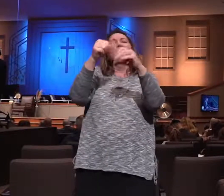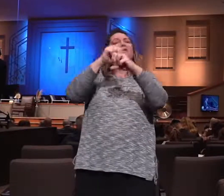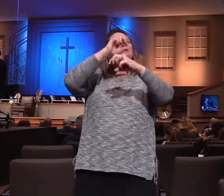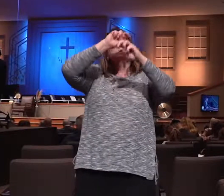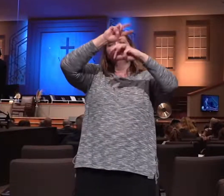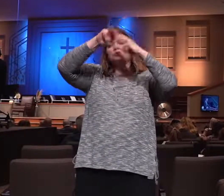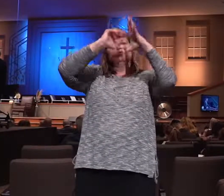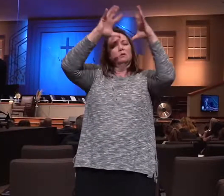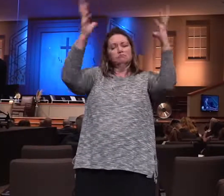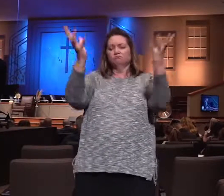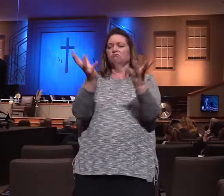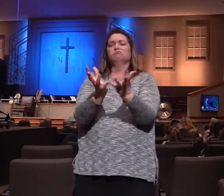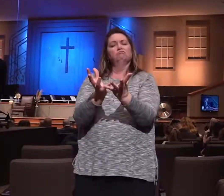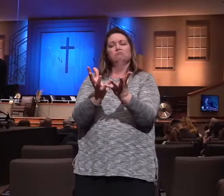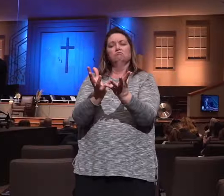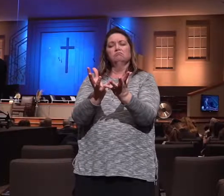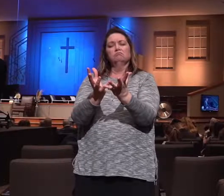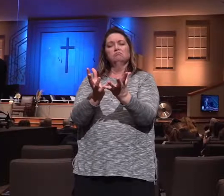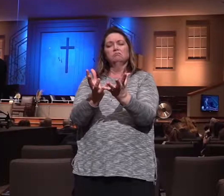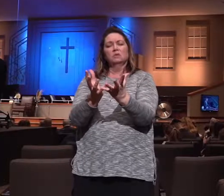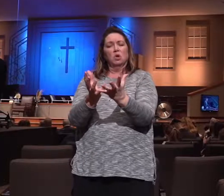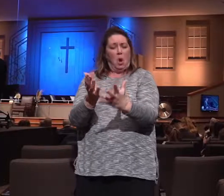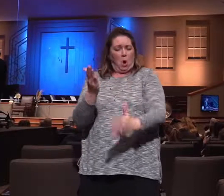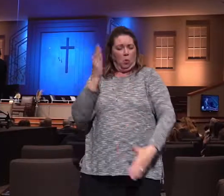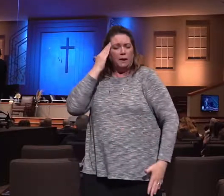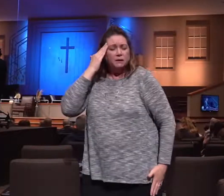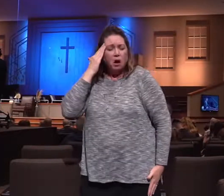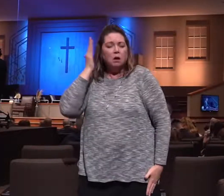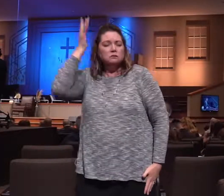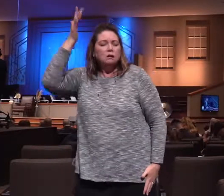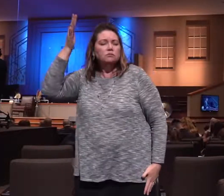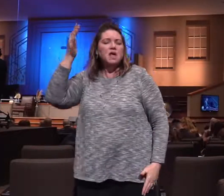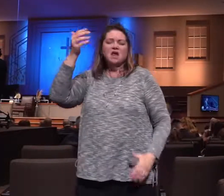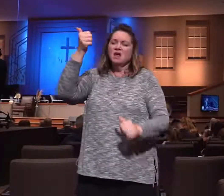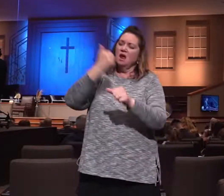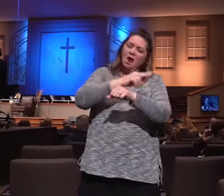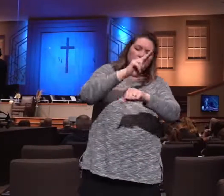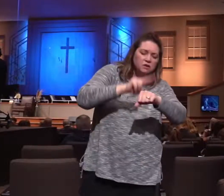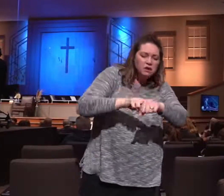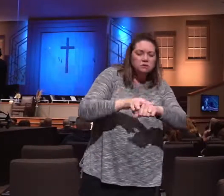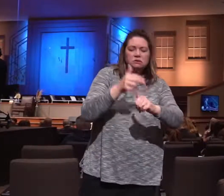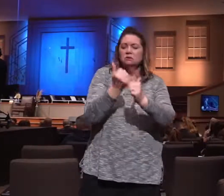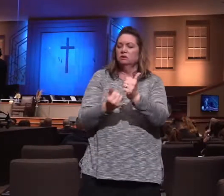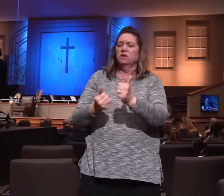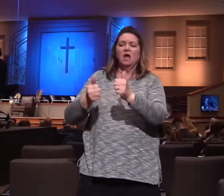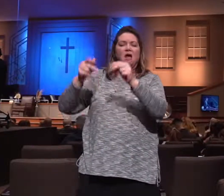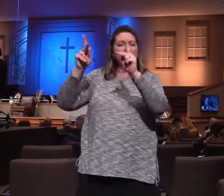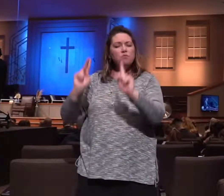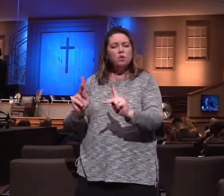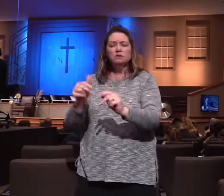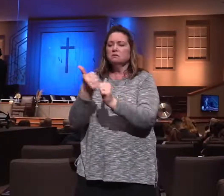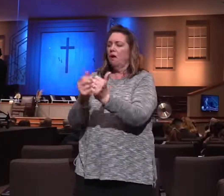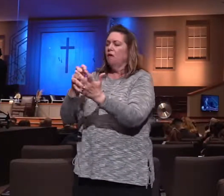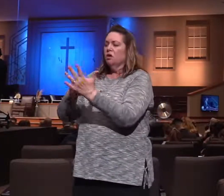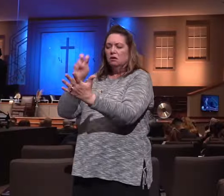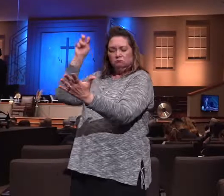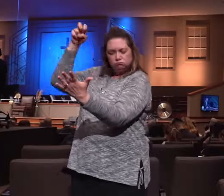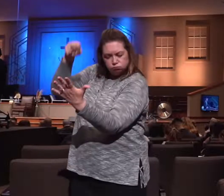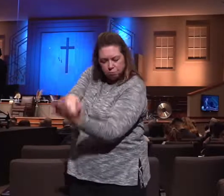nation, and Lord, every knee will bow before you one day. Lord, in a time right now, this country